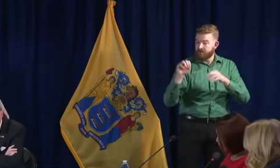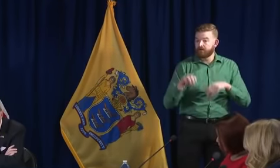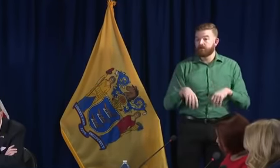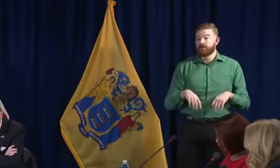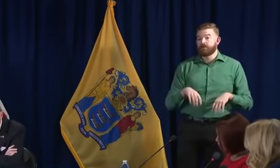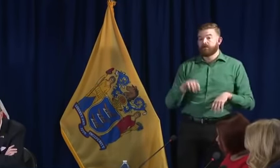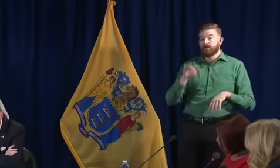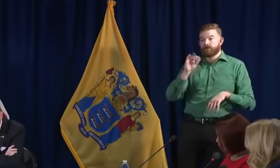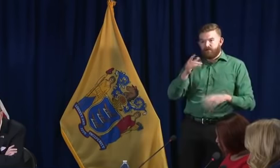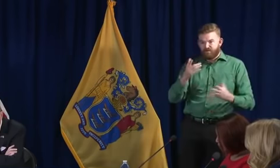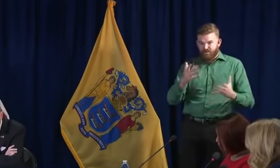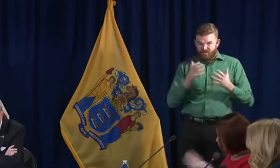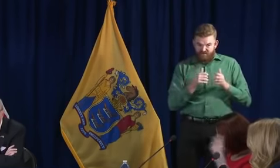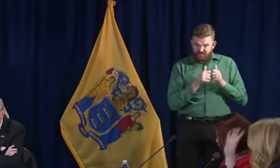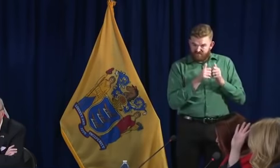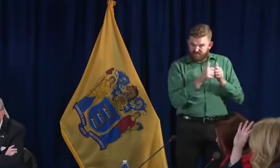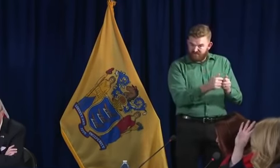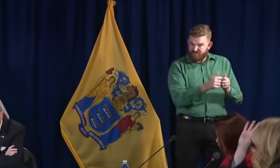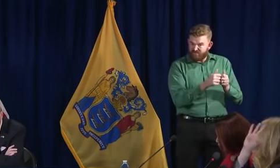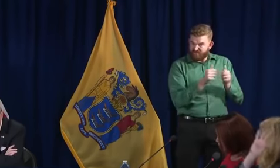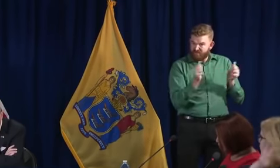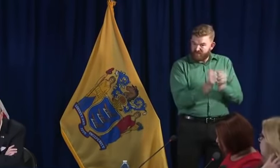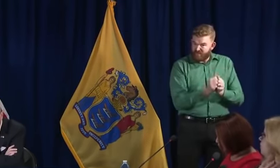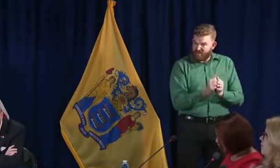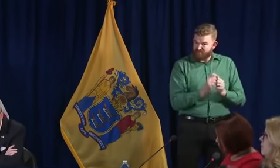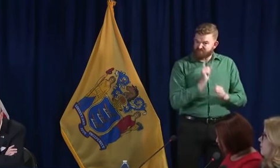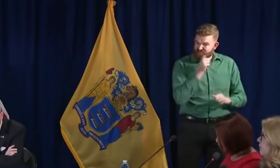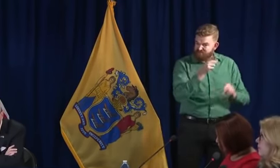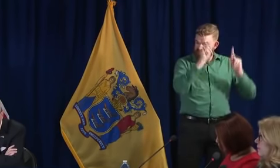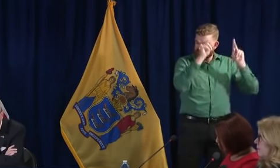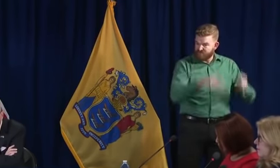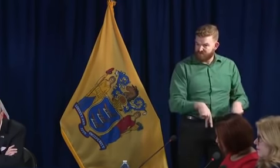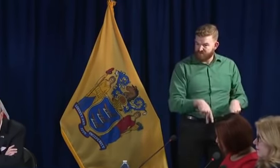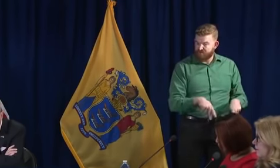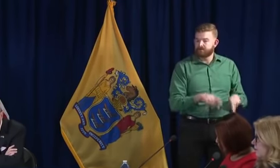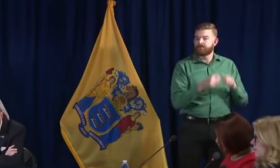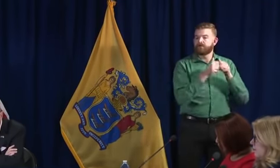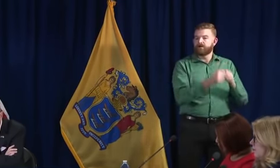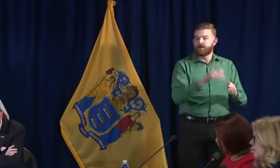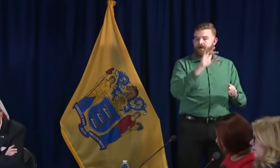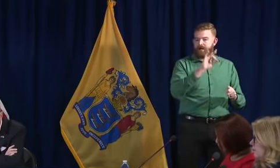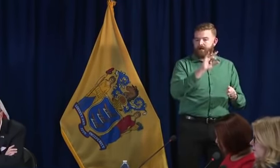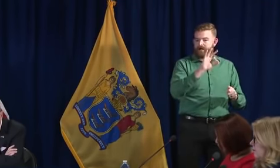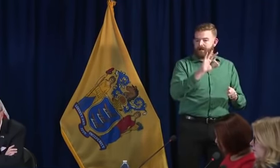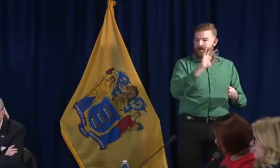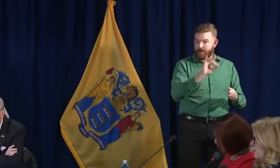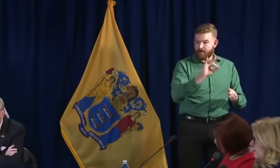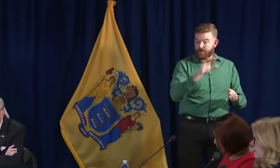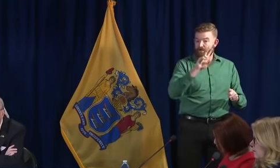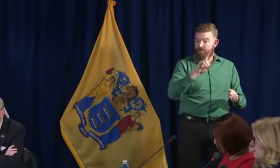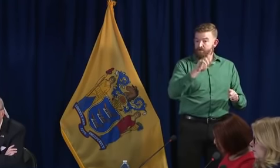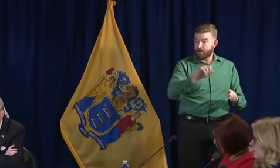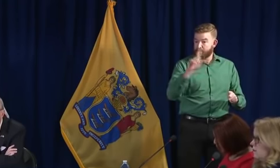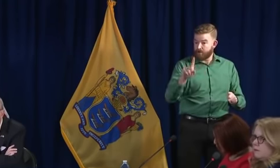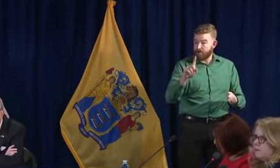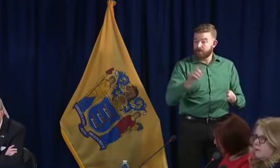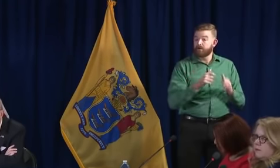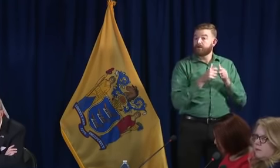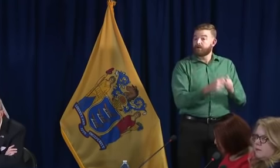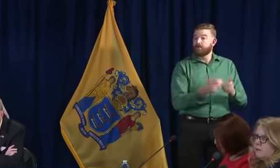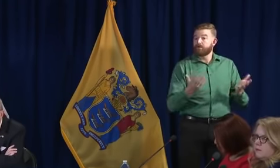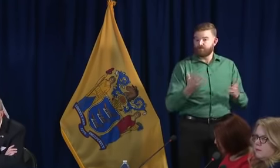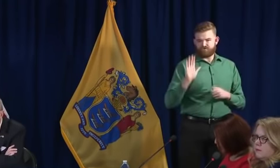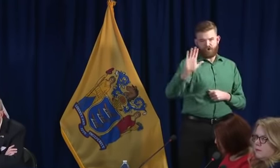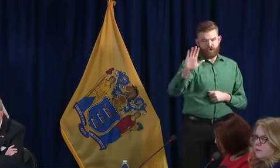to 898-211, 898-211. And we thank the United Ways of New Jersey for partnering with us on